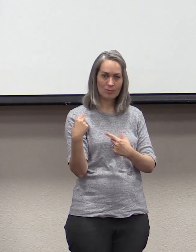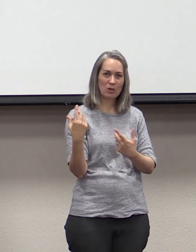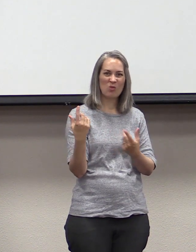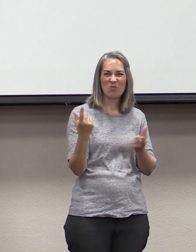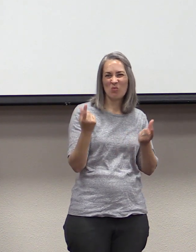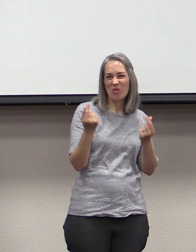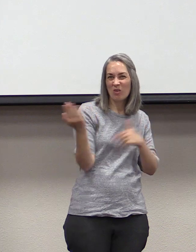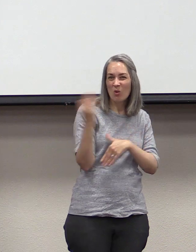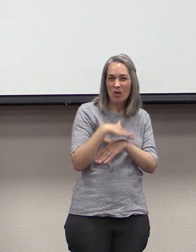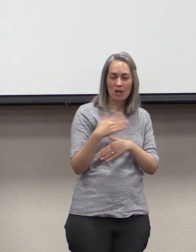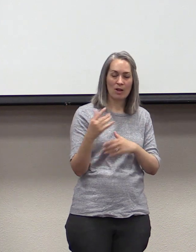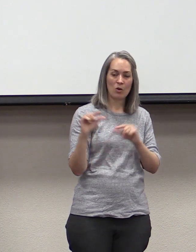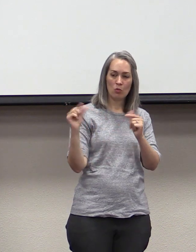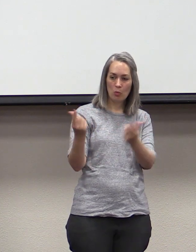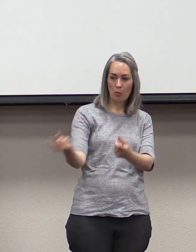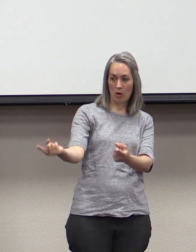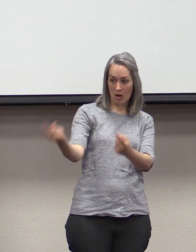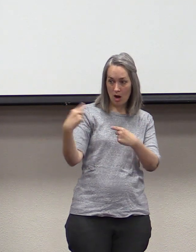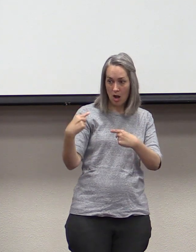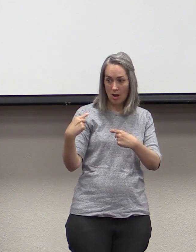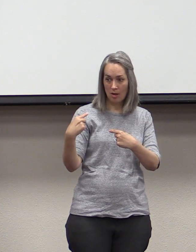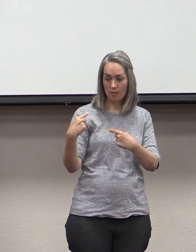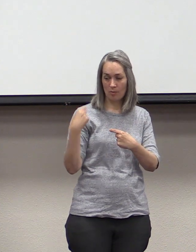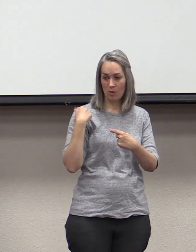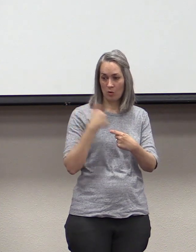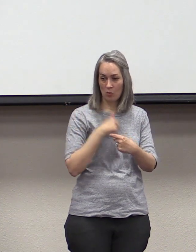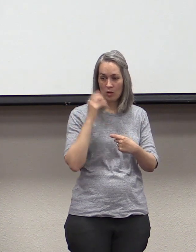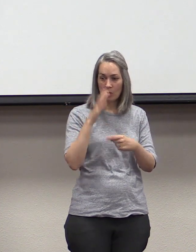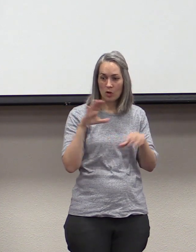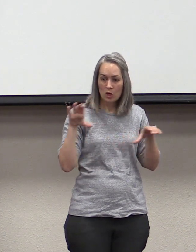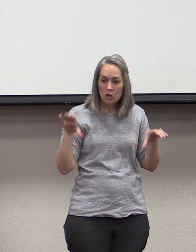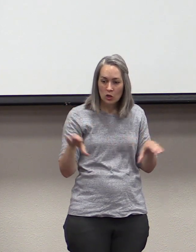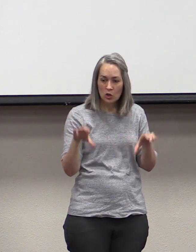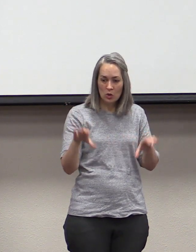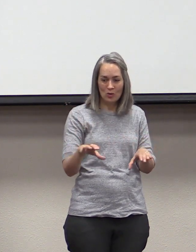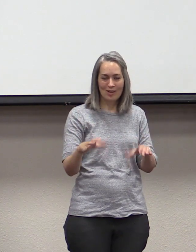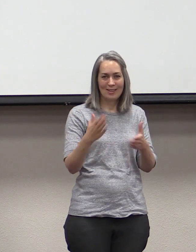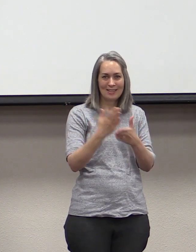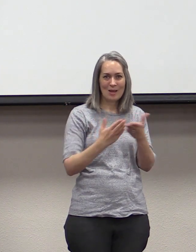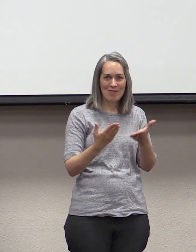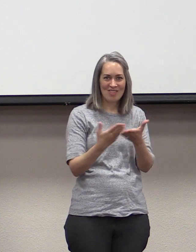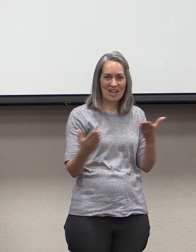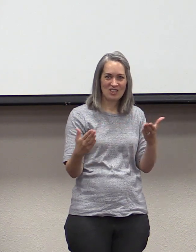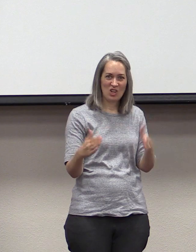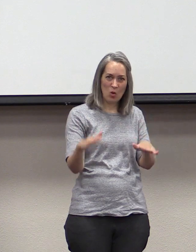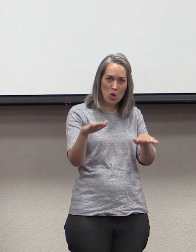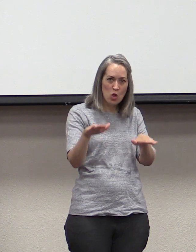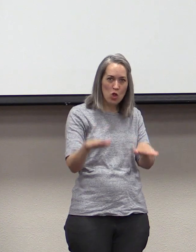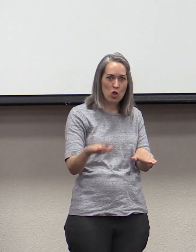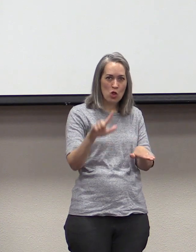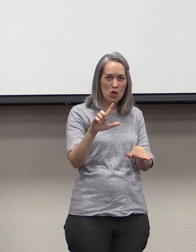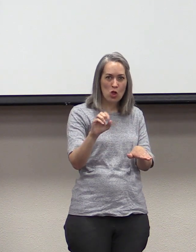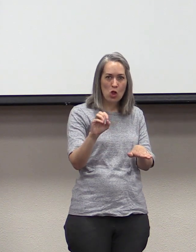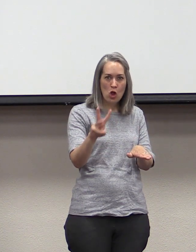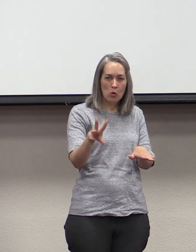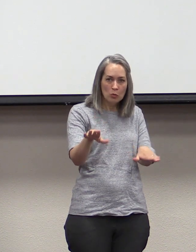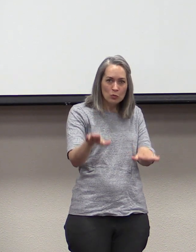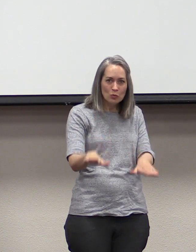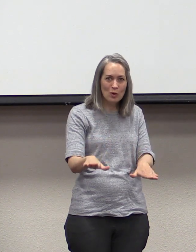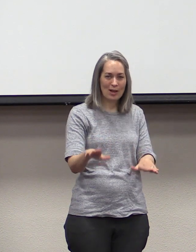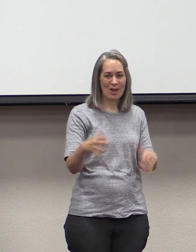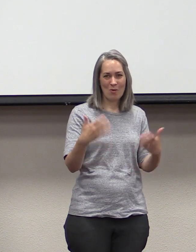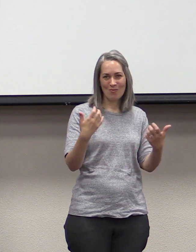in, and we would do some low elements where we would, work on team dynamics, and we'd play